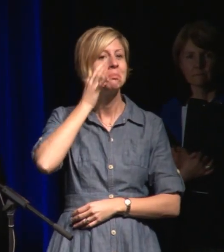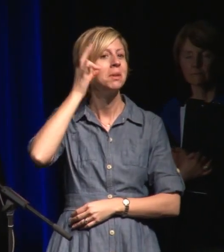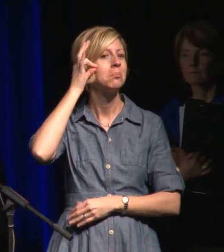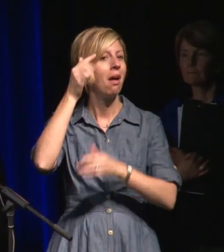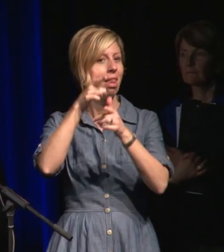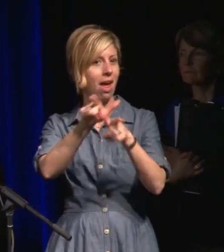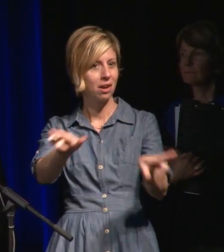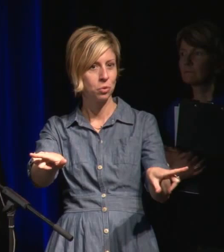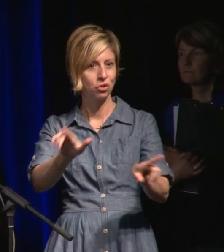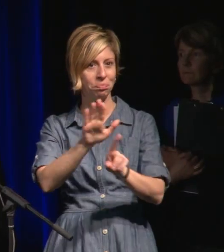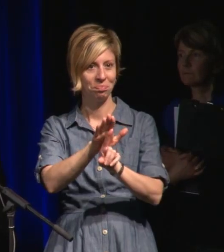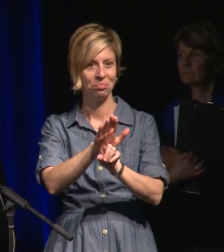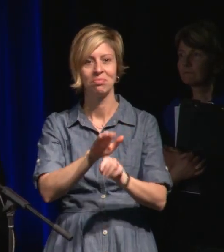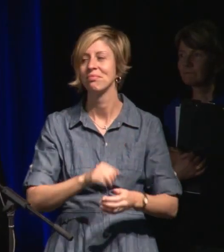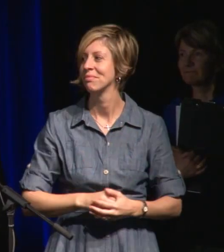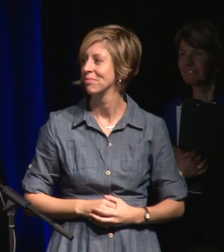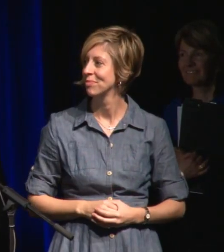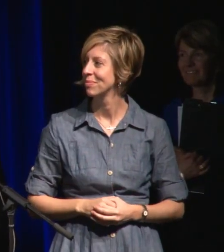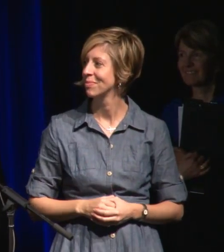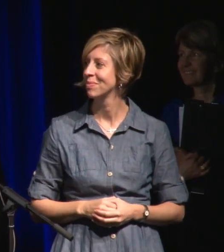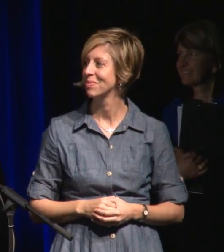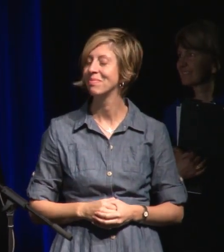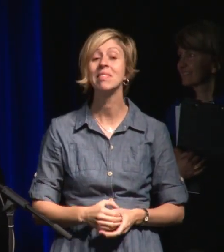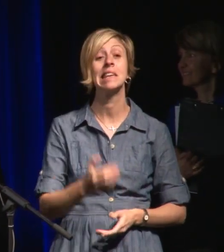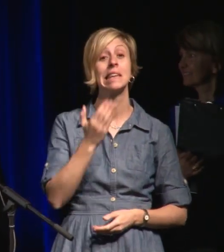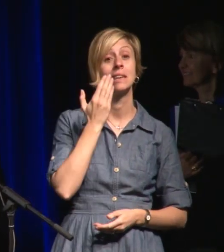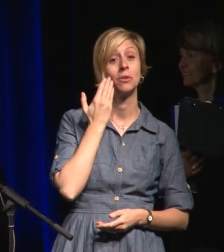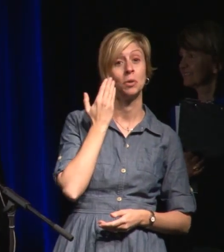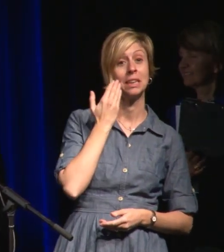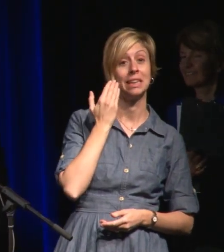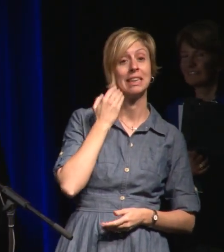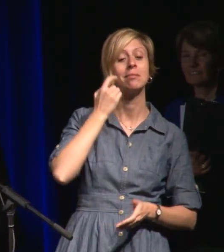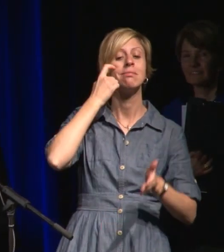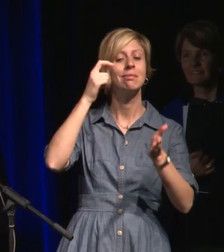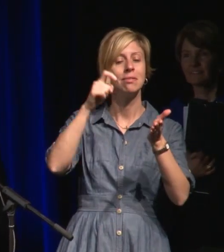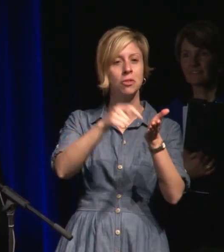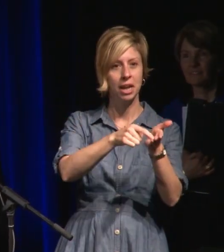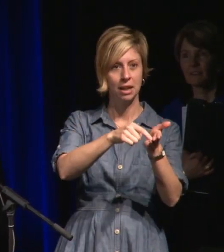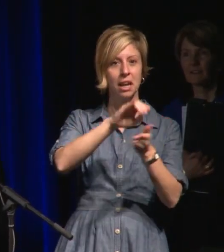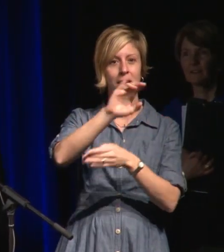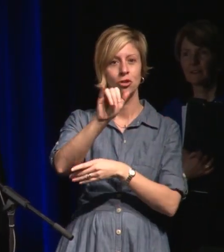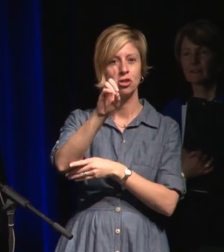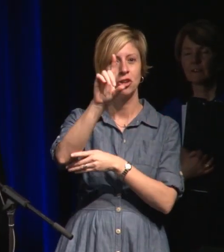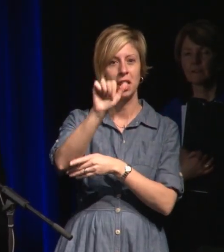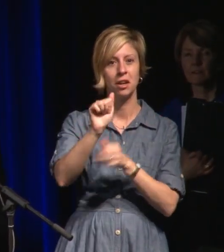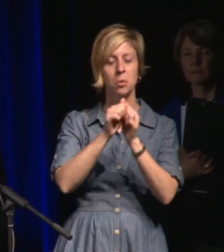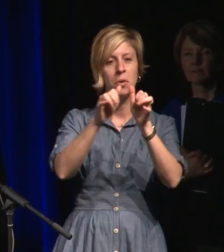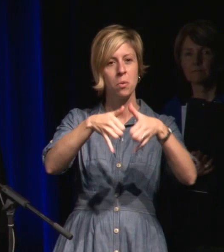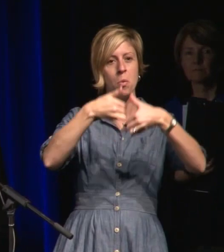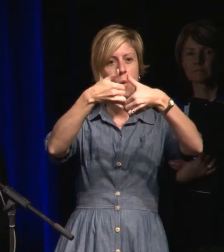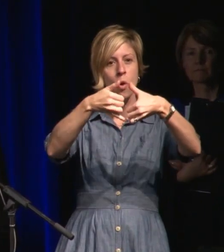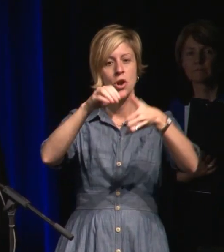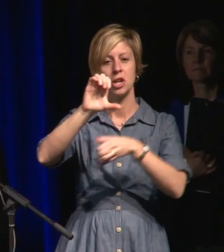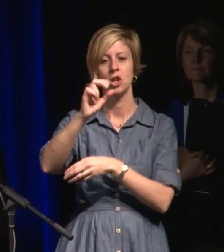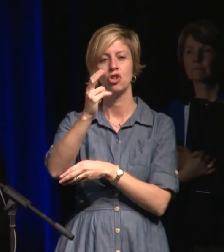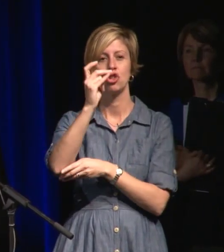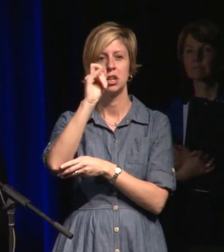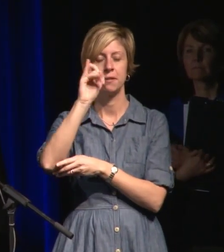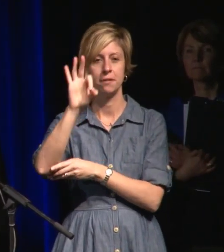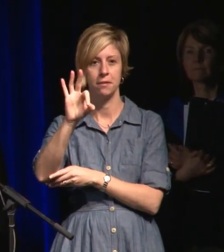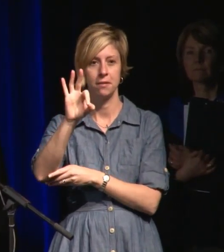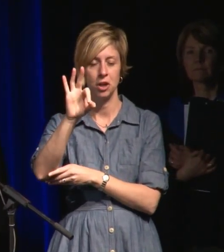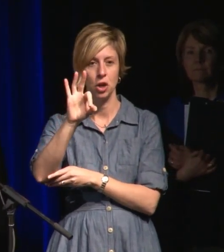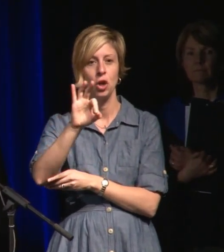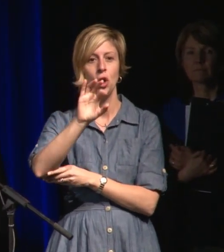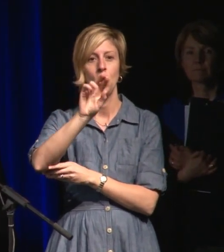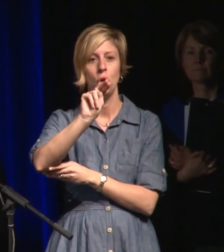language. And Jada has most recently been recognized with the Chief Noel Doucette Award. And this